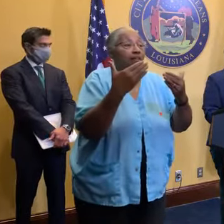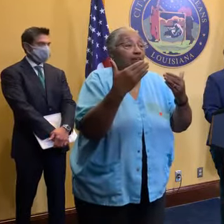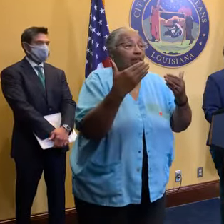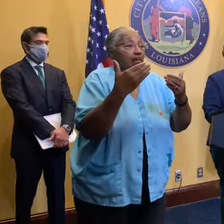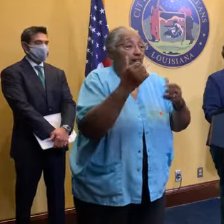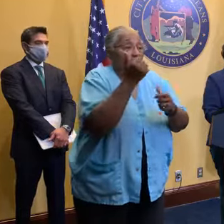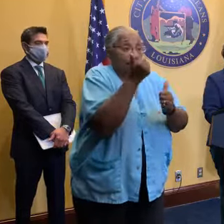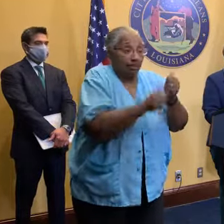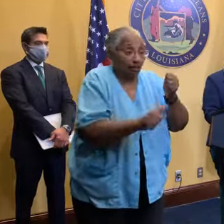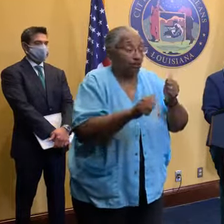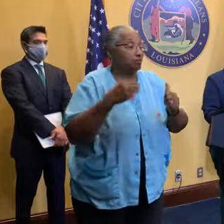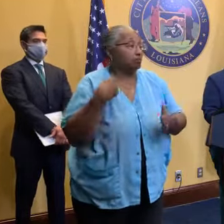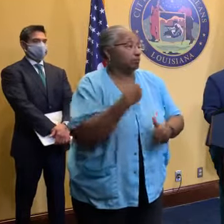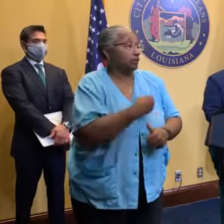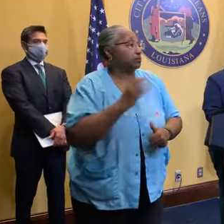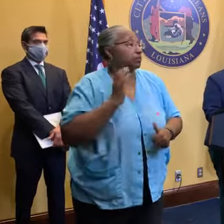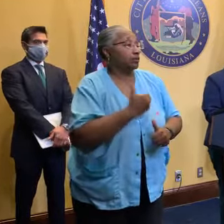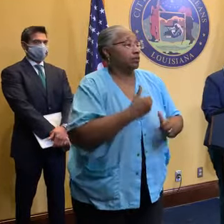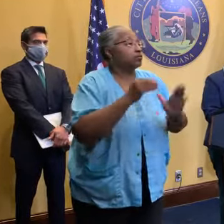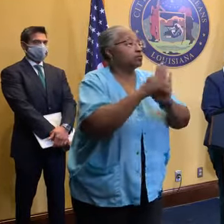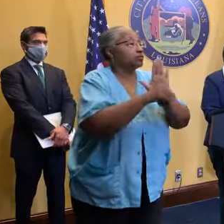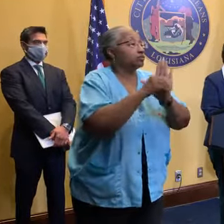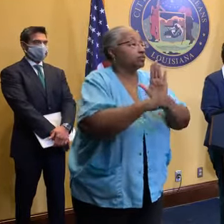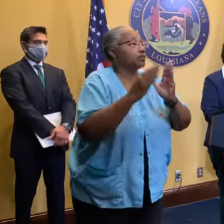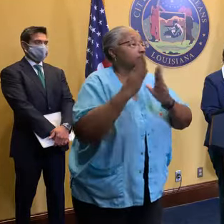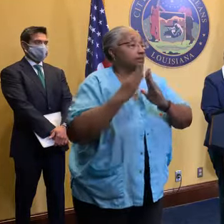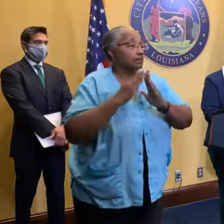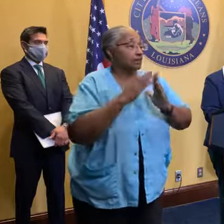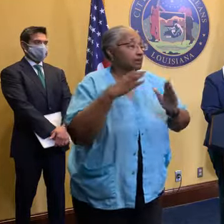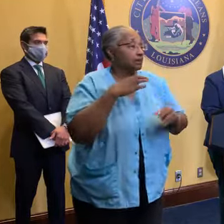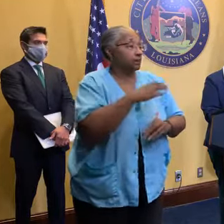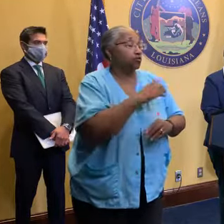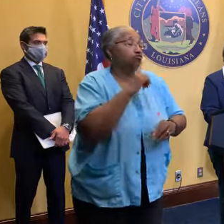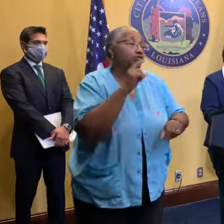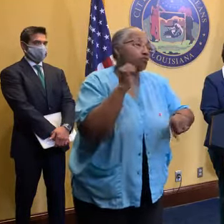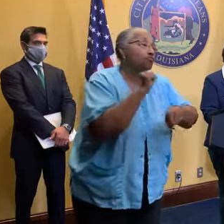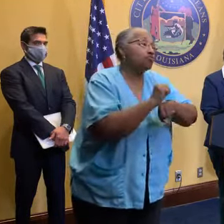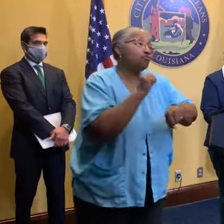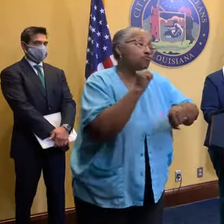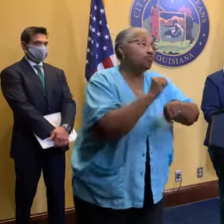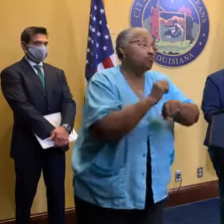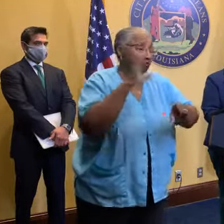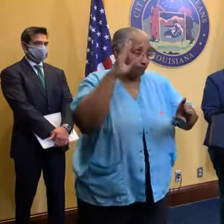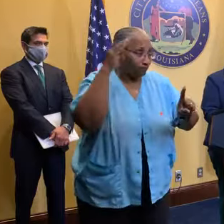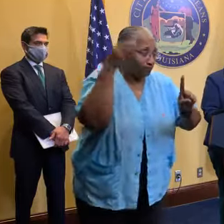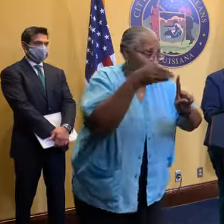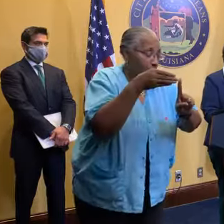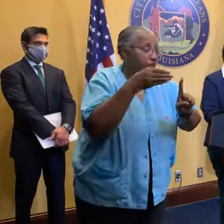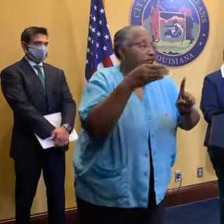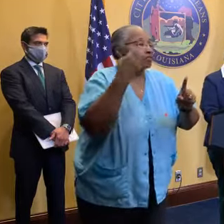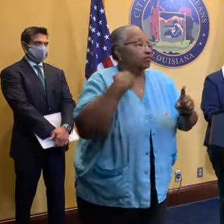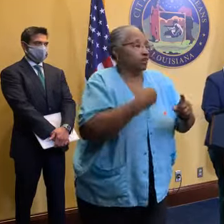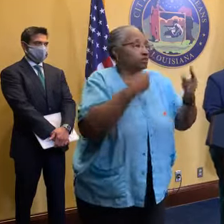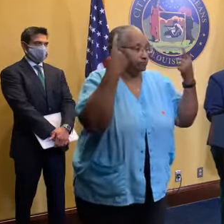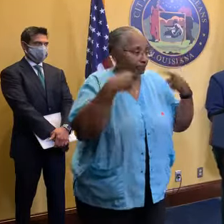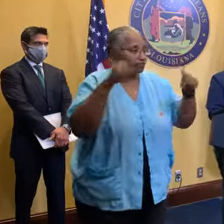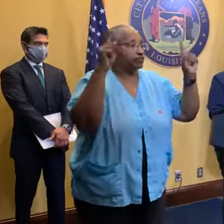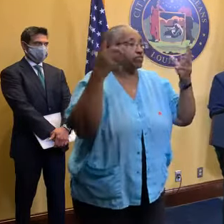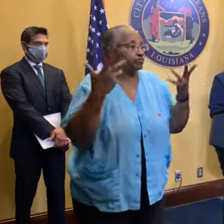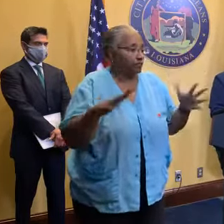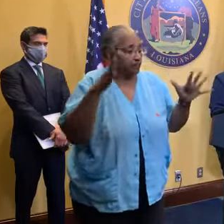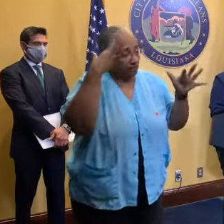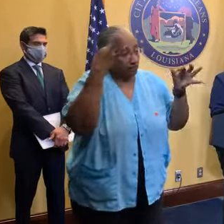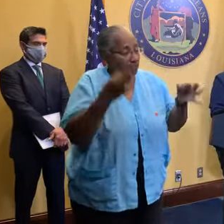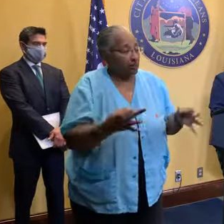member of our New Orleans City Council who really labored hard to get us here. This year's budget,